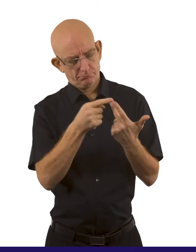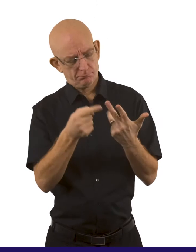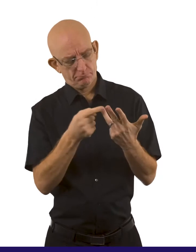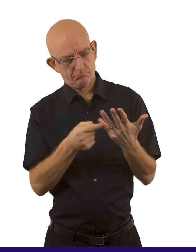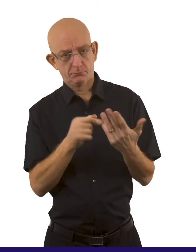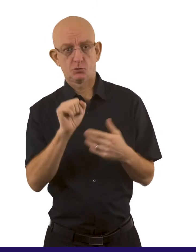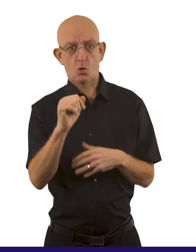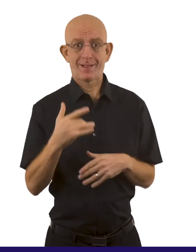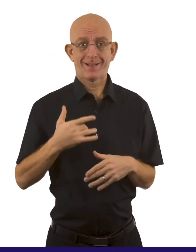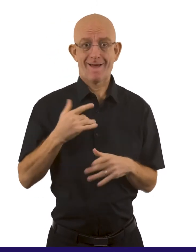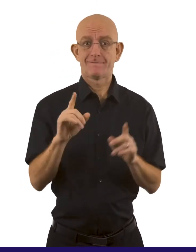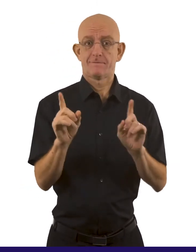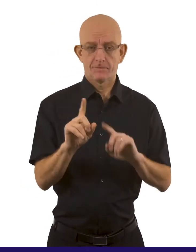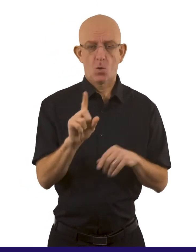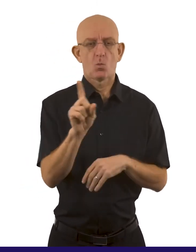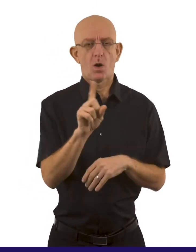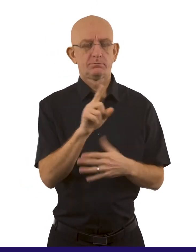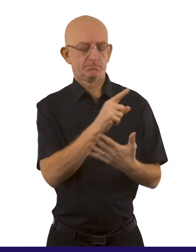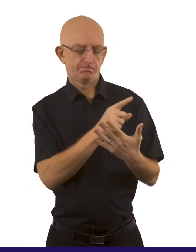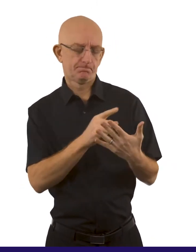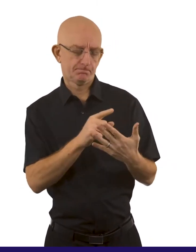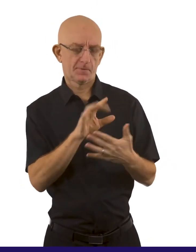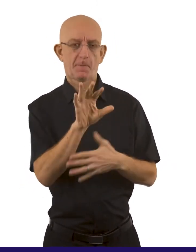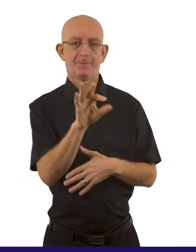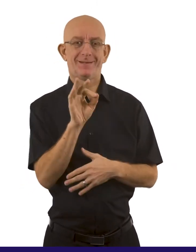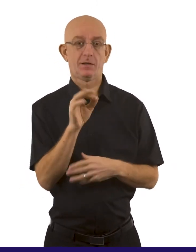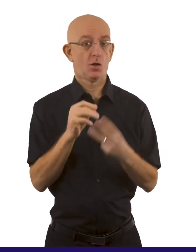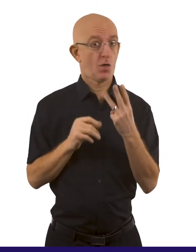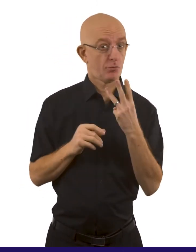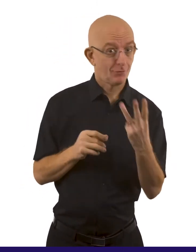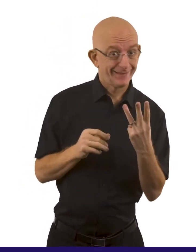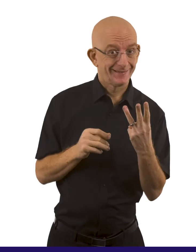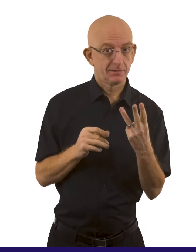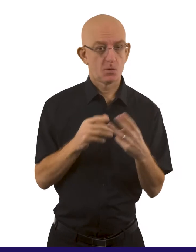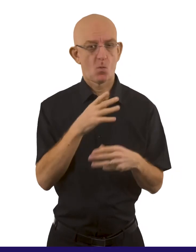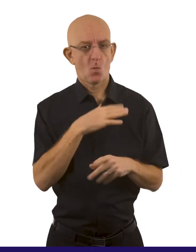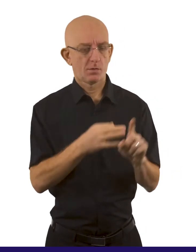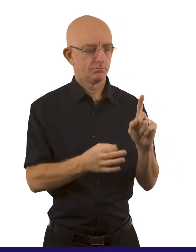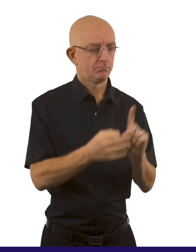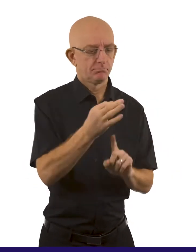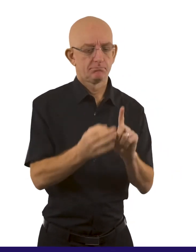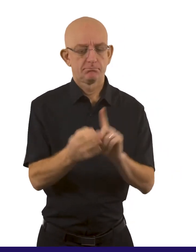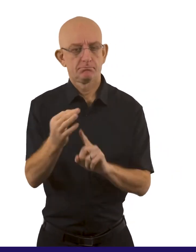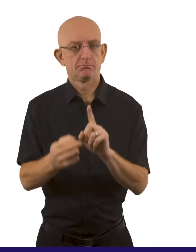of your life. What 3 changes would improve your quality of life the most?